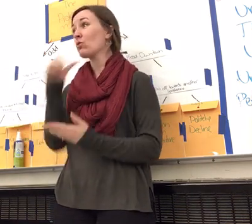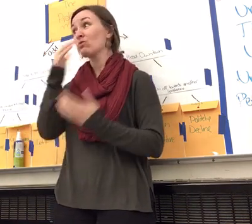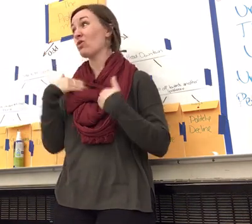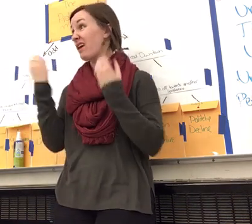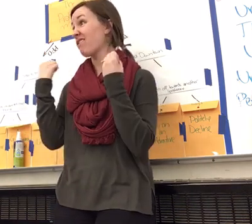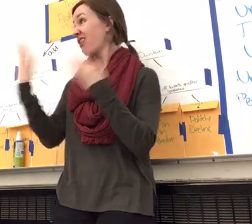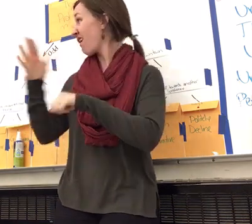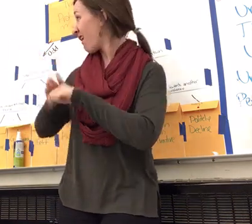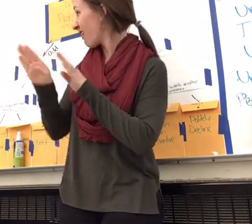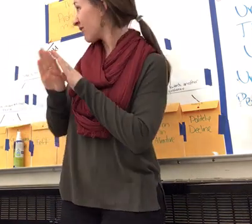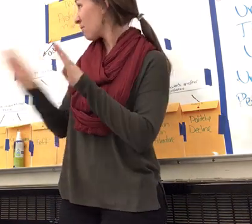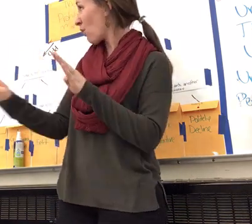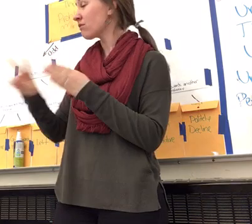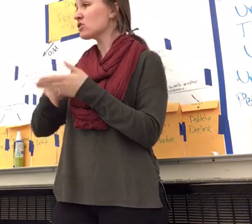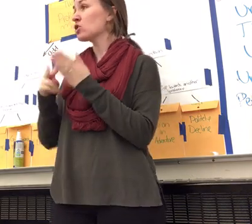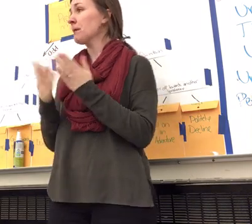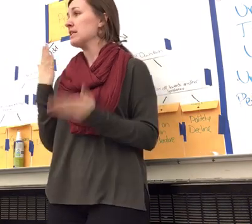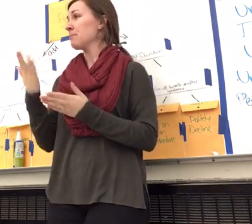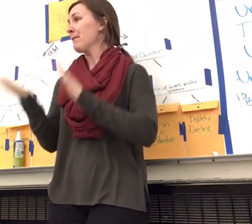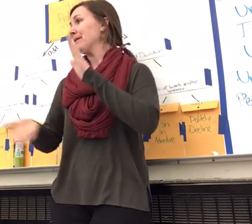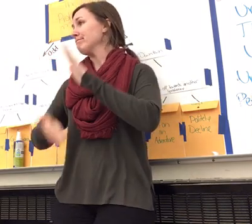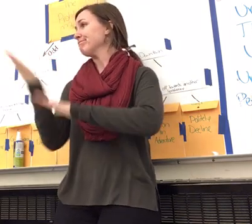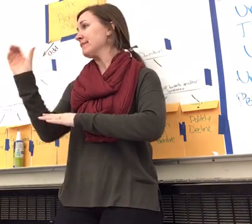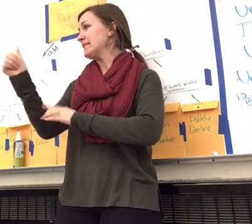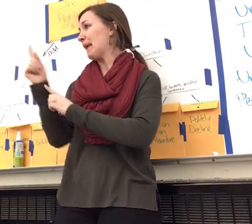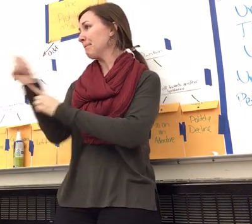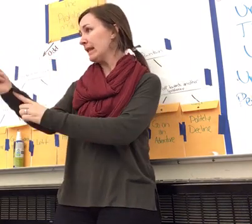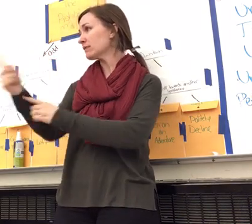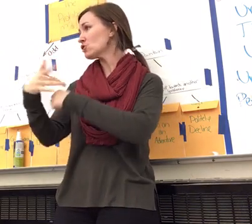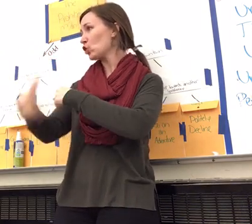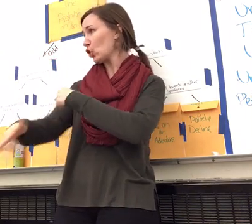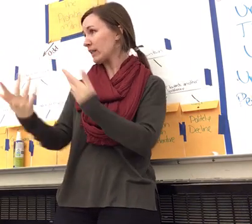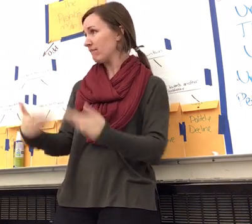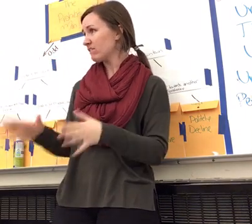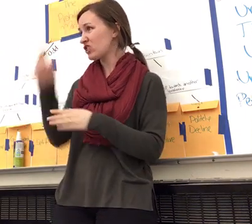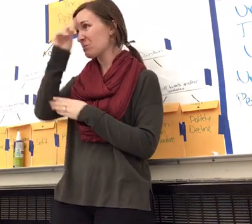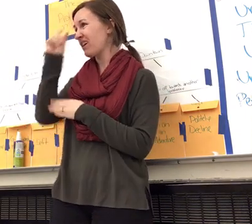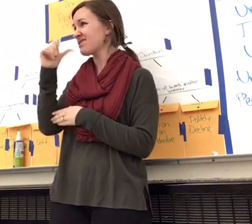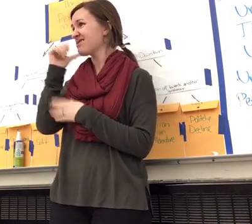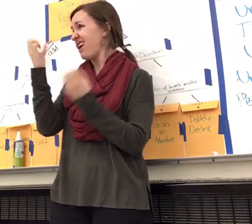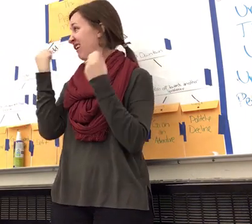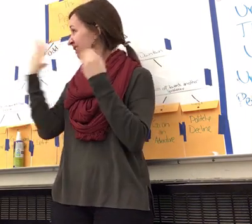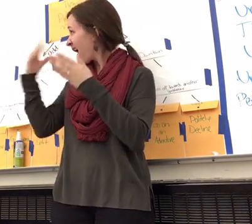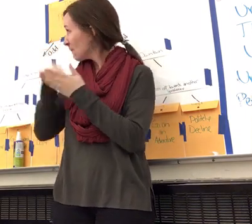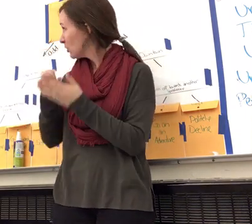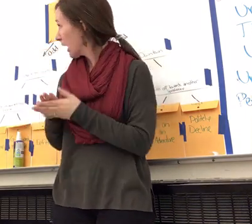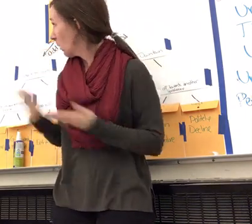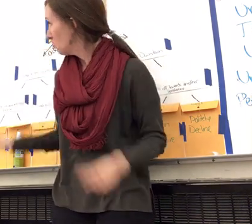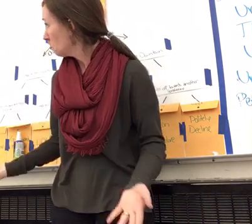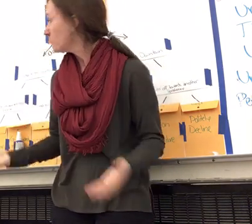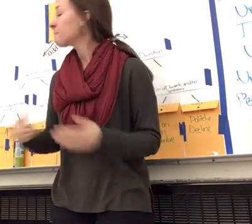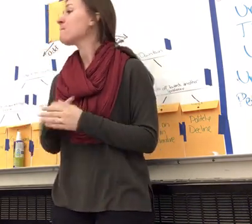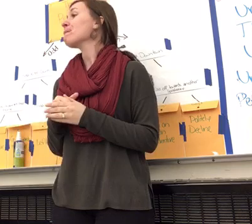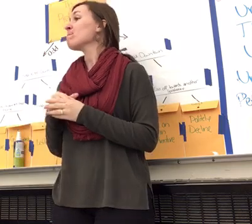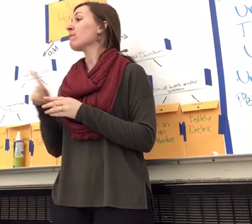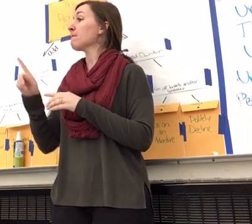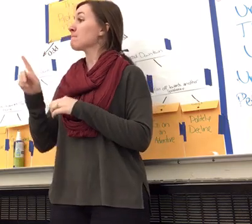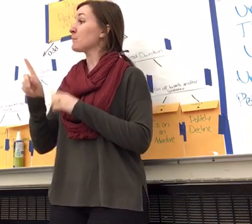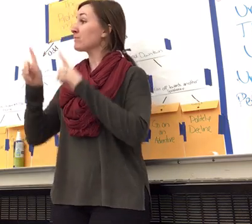we'll probably be able to get you guys out of here in like 10 minutes, because we don't have a ton of stuff up here. The test is completely